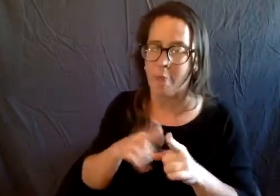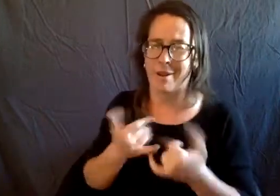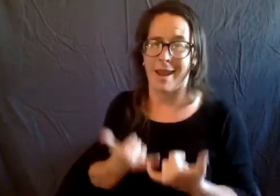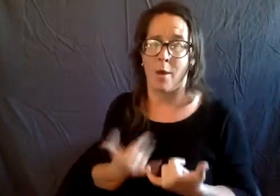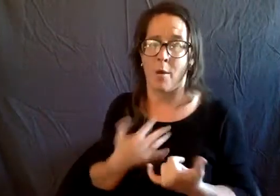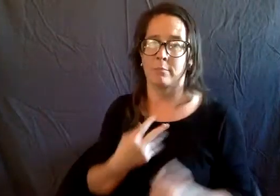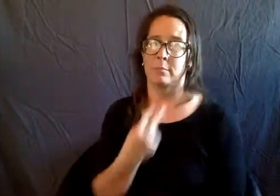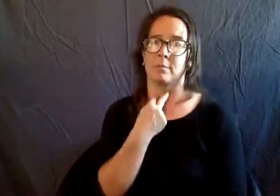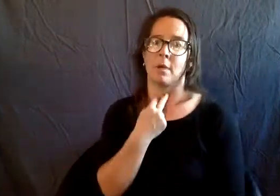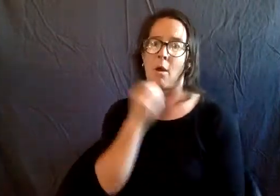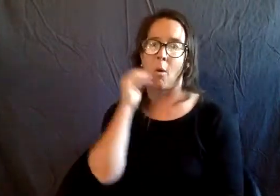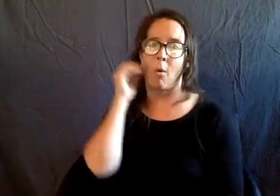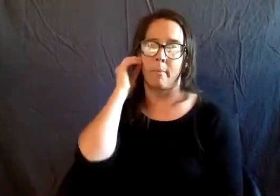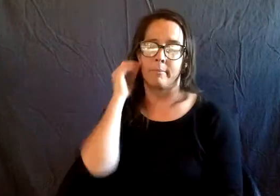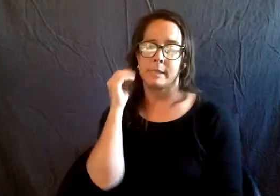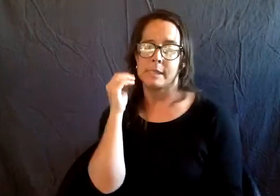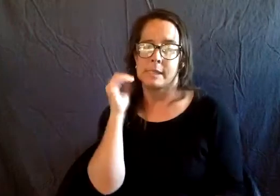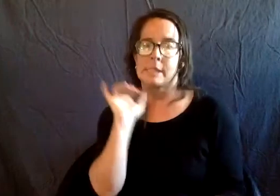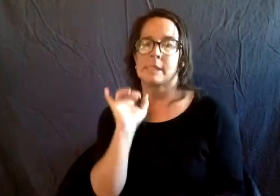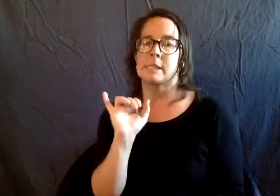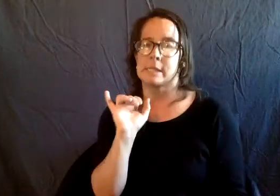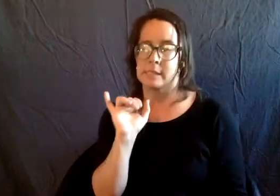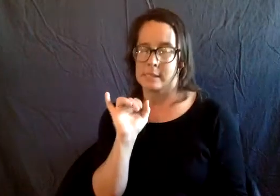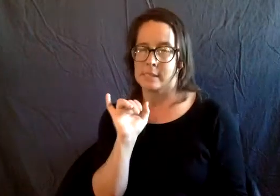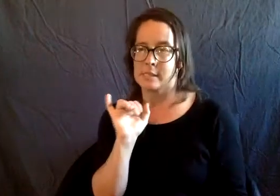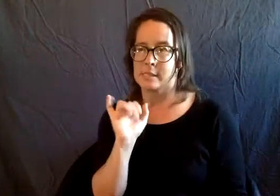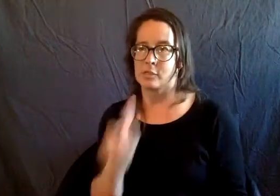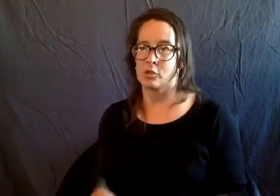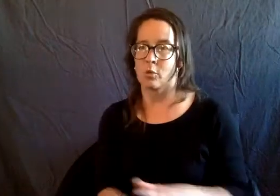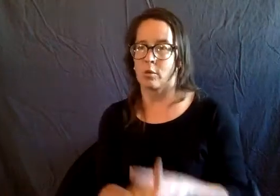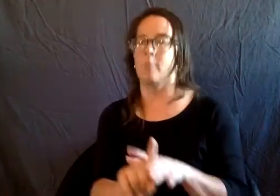home, and it's being revealed in different ways. Um,